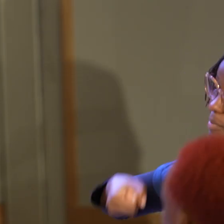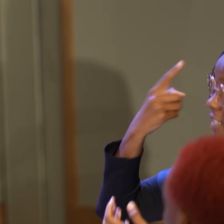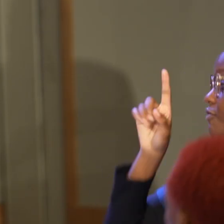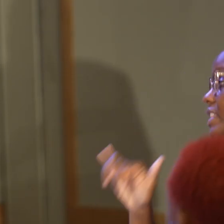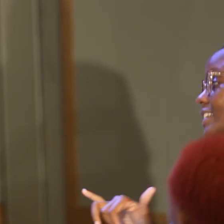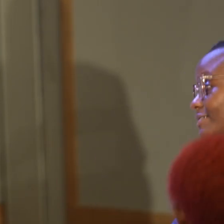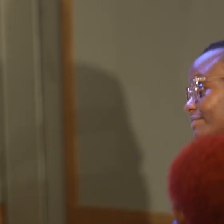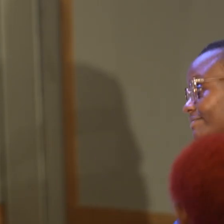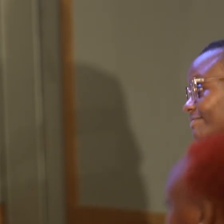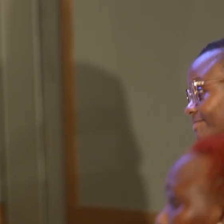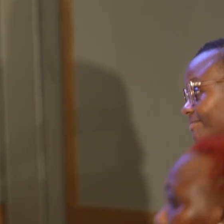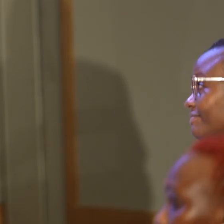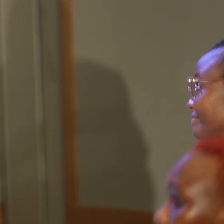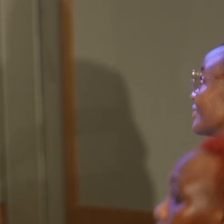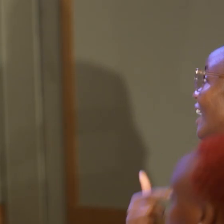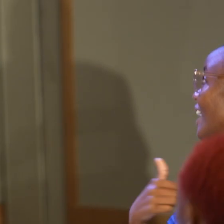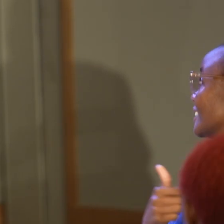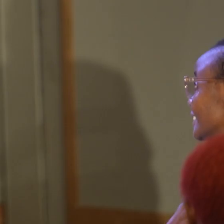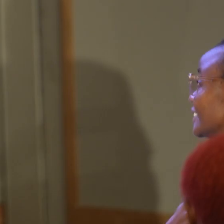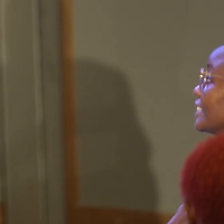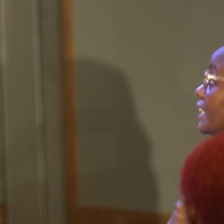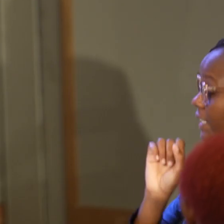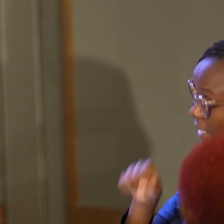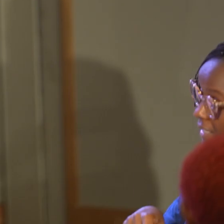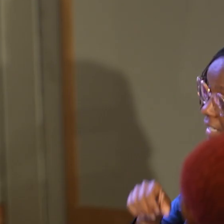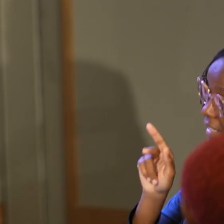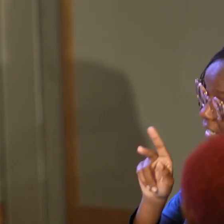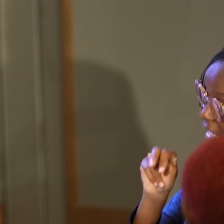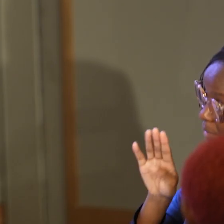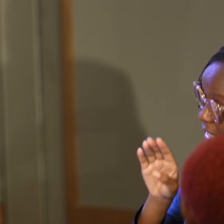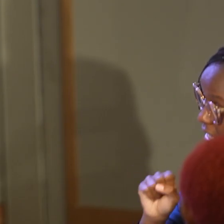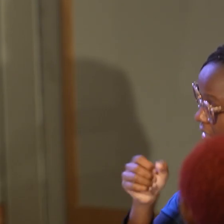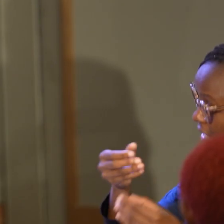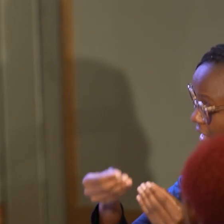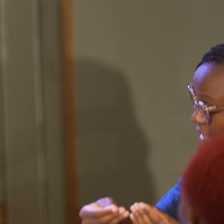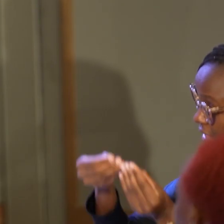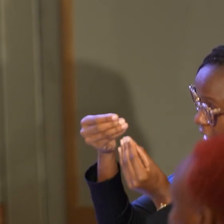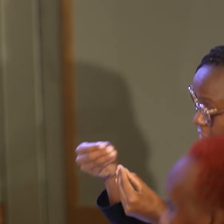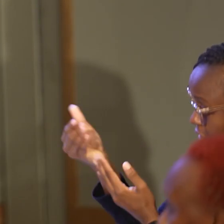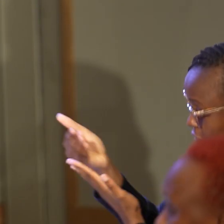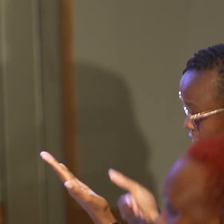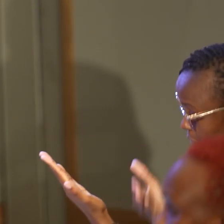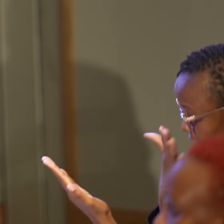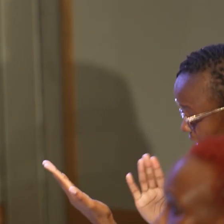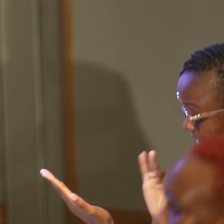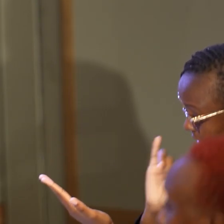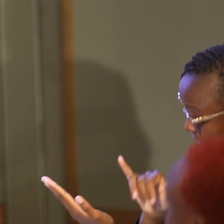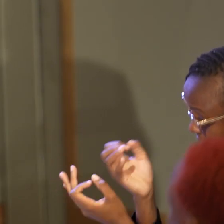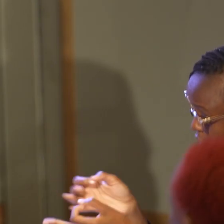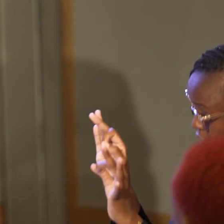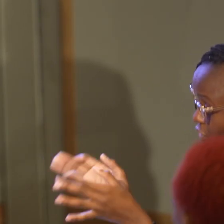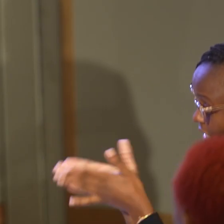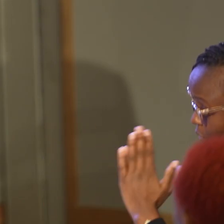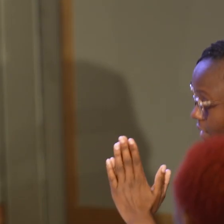So we got the form from Kenya Bureau of Standards. Now that is an official request. We have